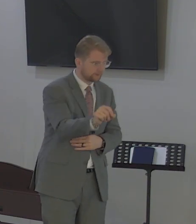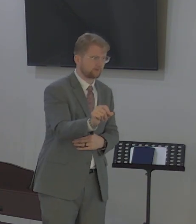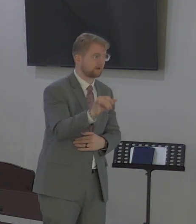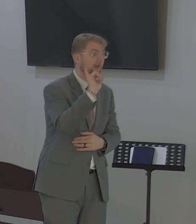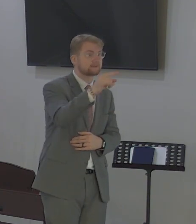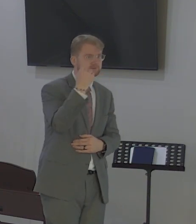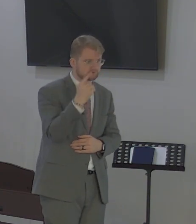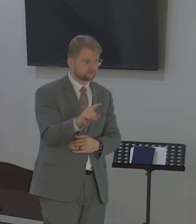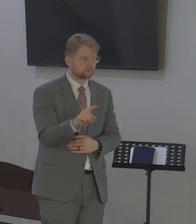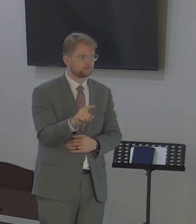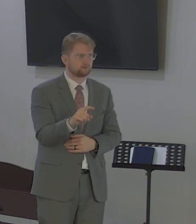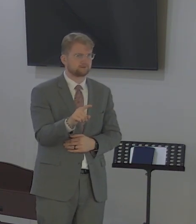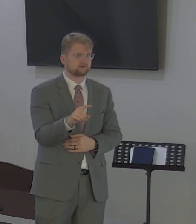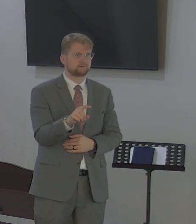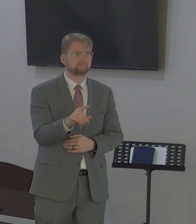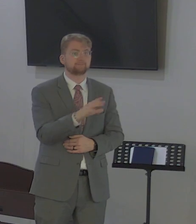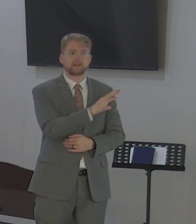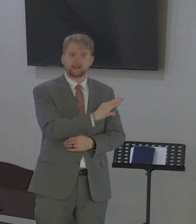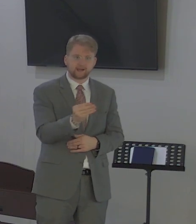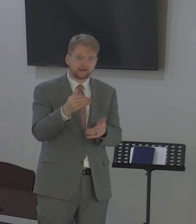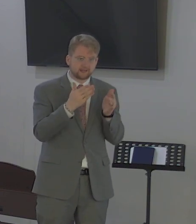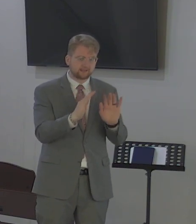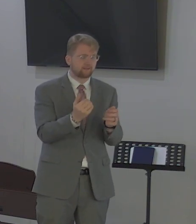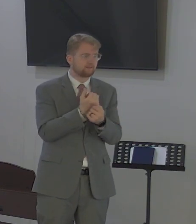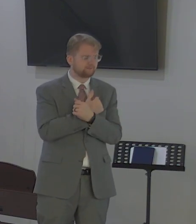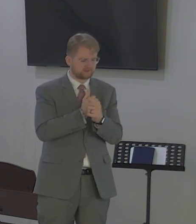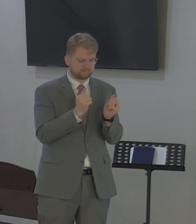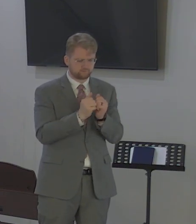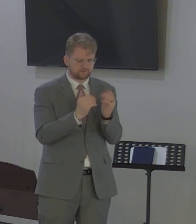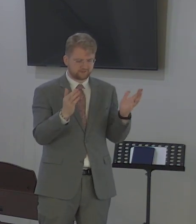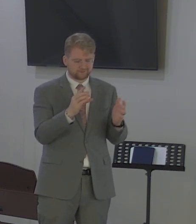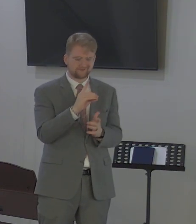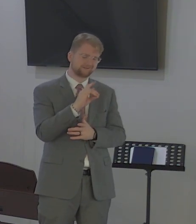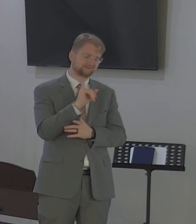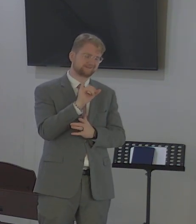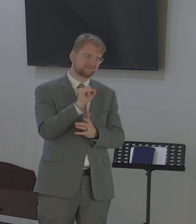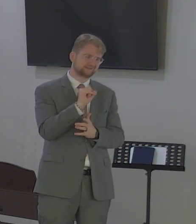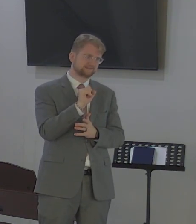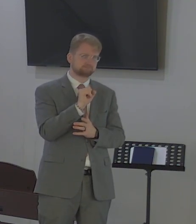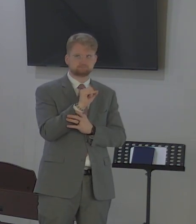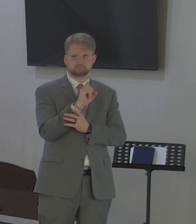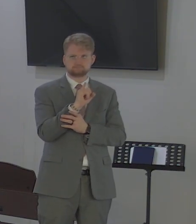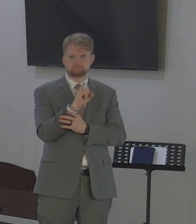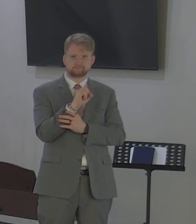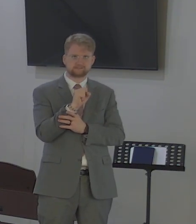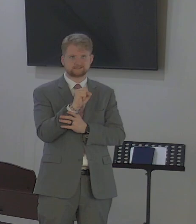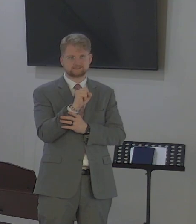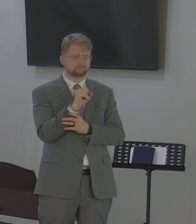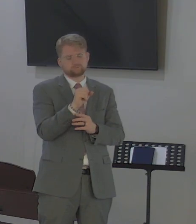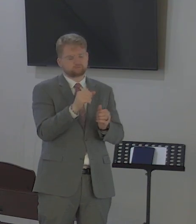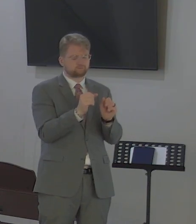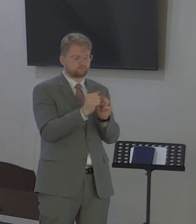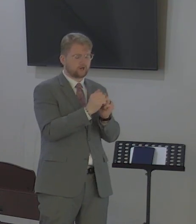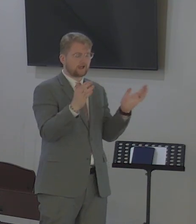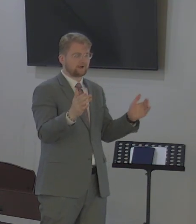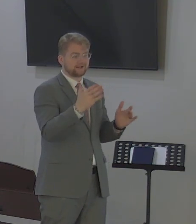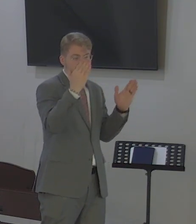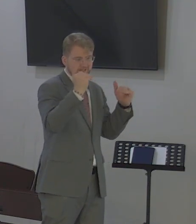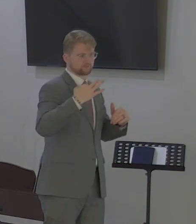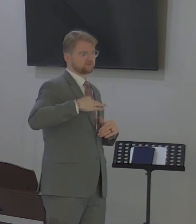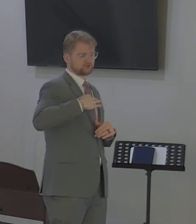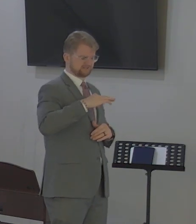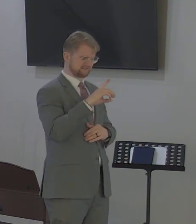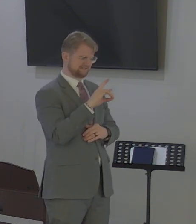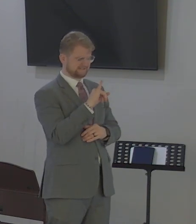for. And to let love be without dissimulation, we talked about, right? So God says, you have this issue in your